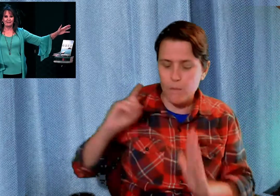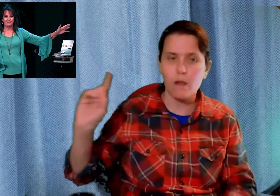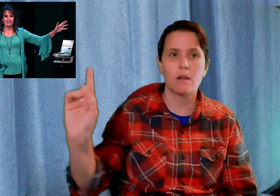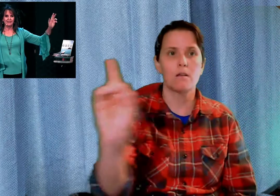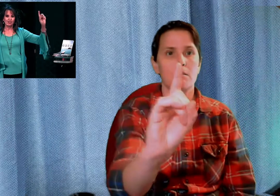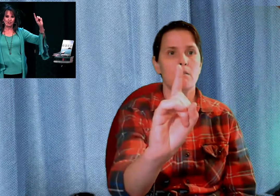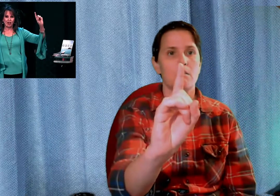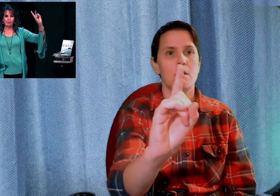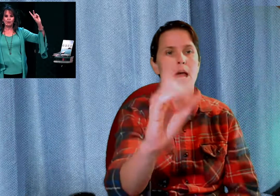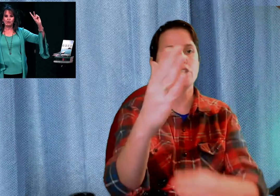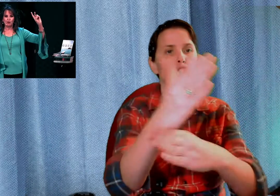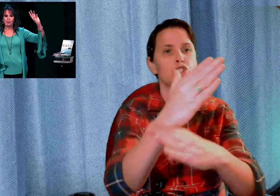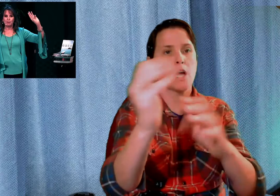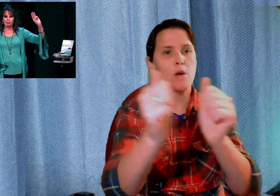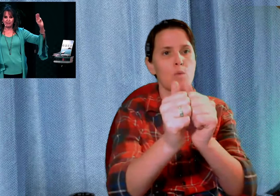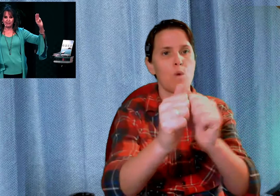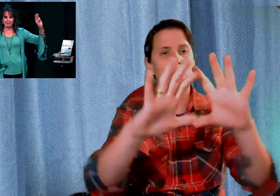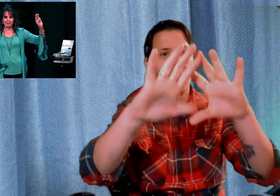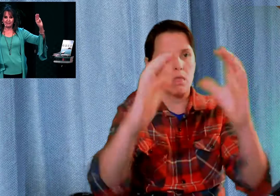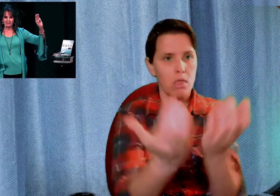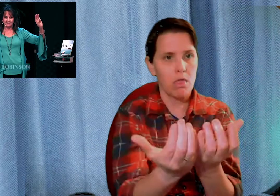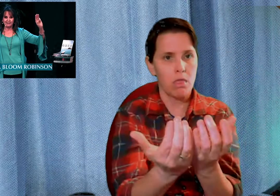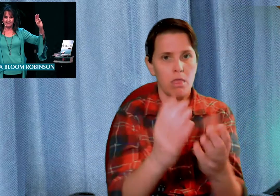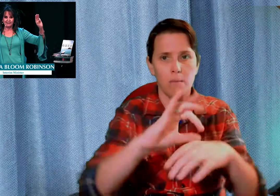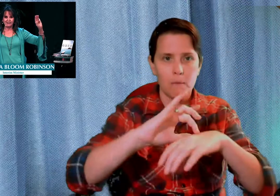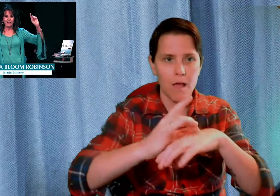planet. Stop, drop, pivot.